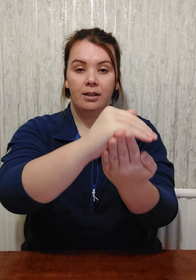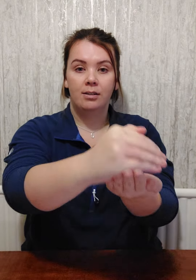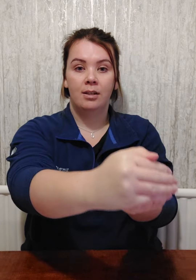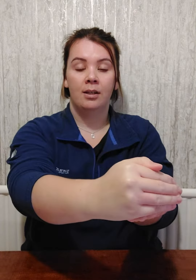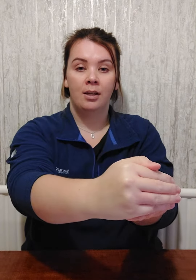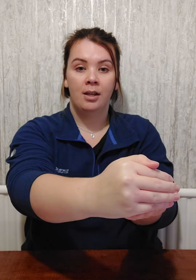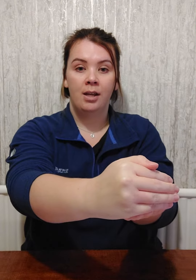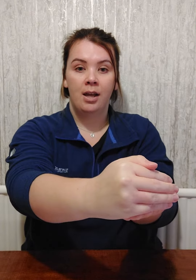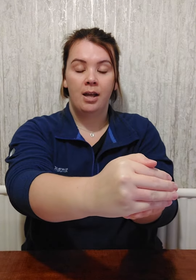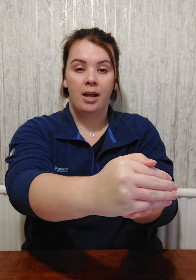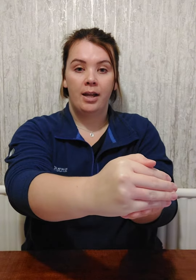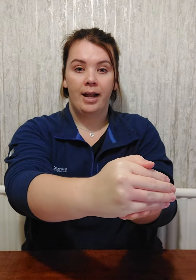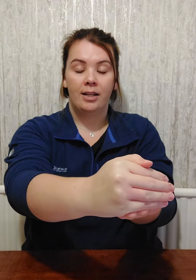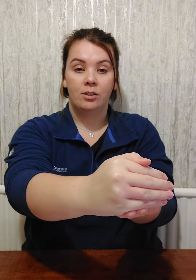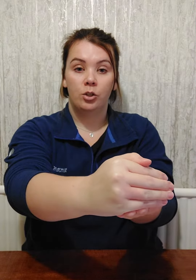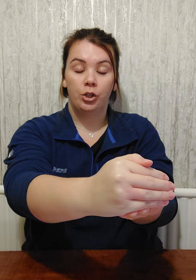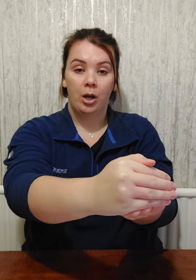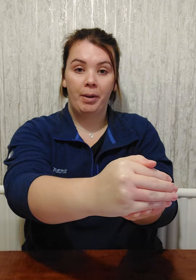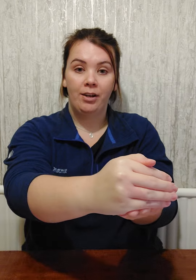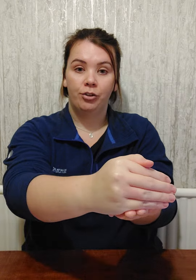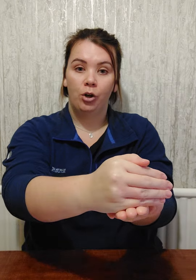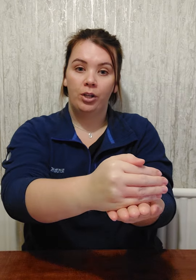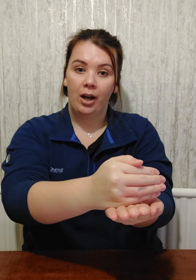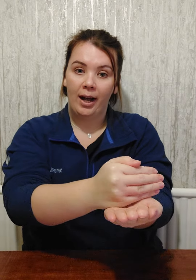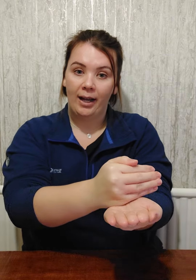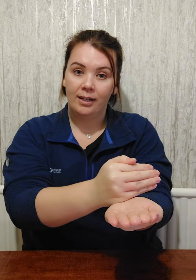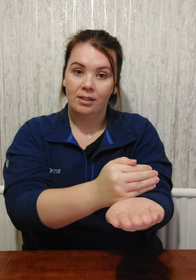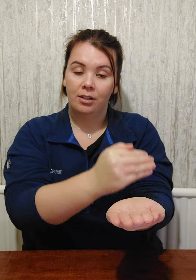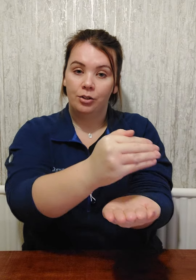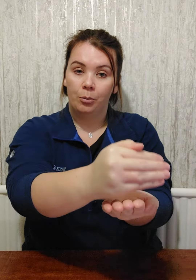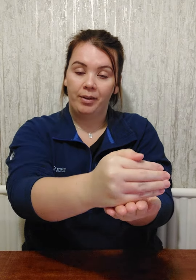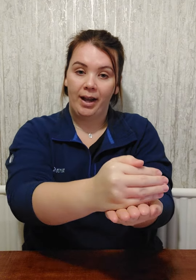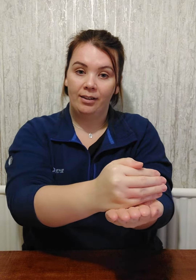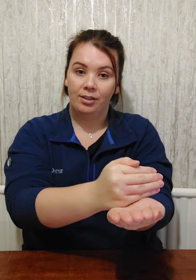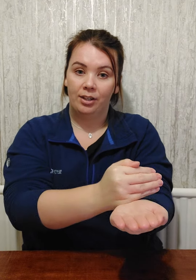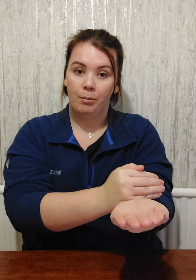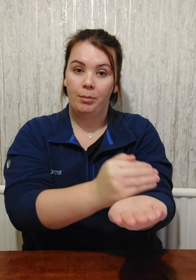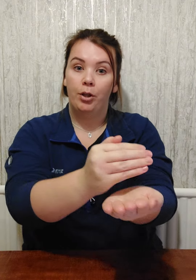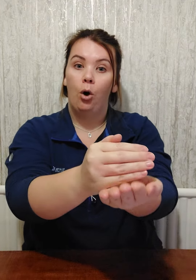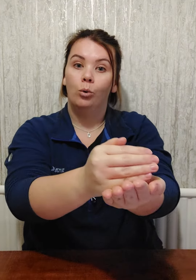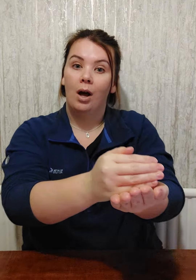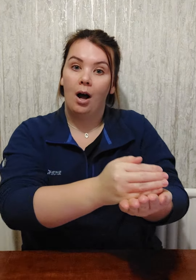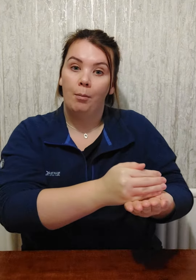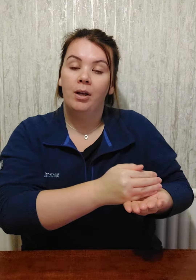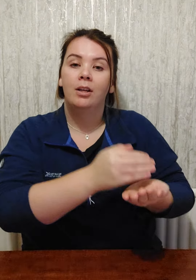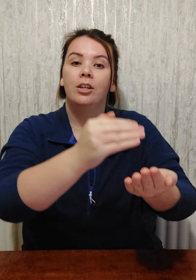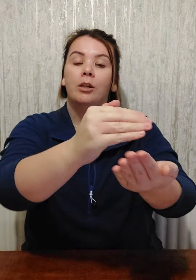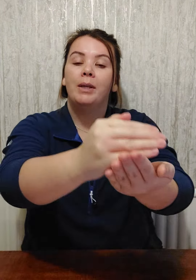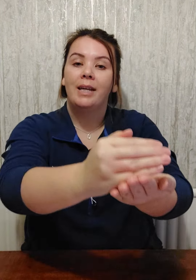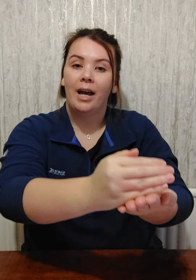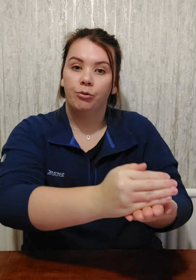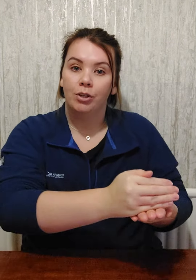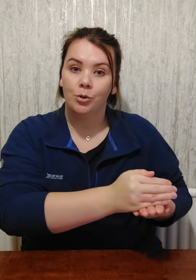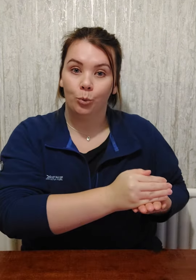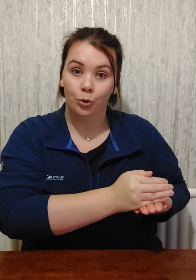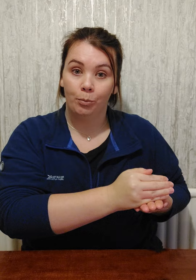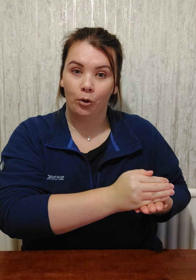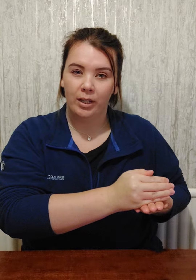fingers, and as you come in, it's not only your hand, the top of your hand, that's going to come in, but the whole arm. You're going to be gathering it towards your body to